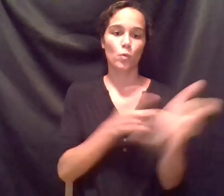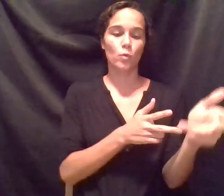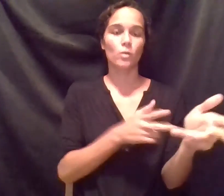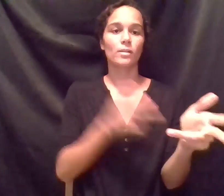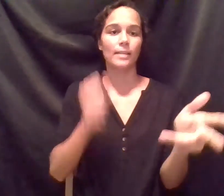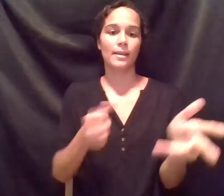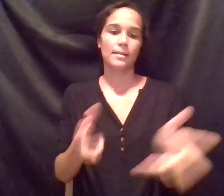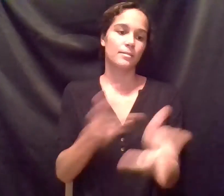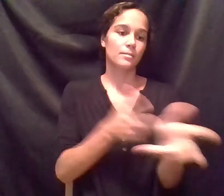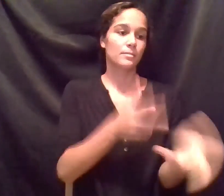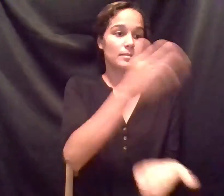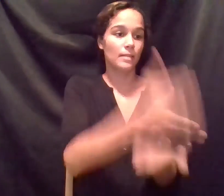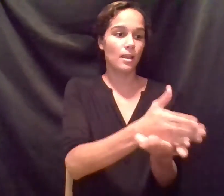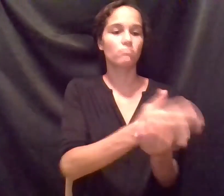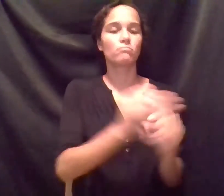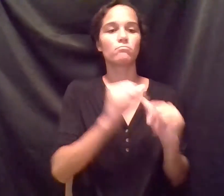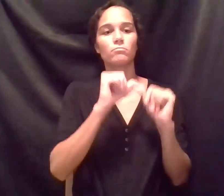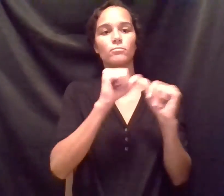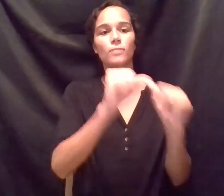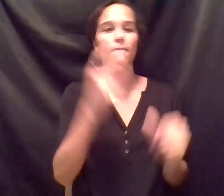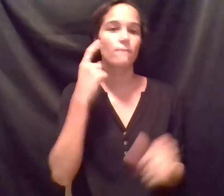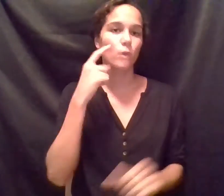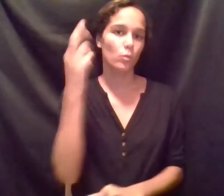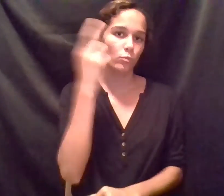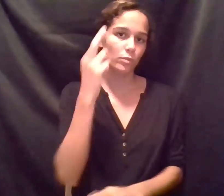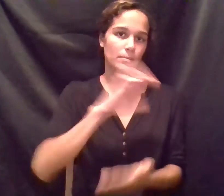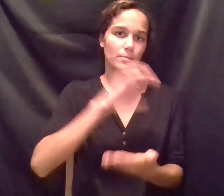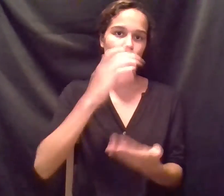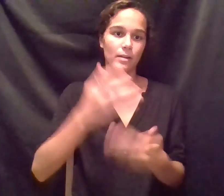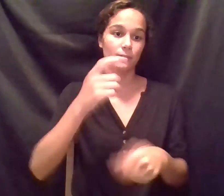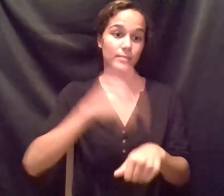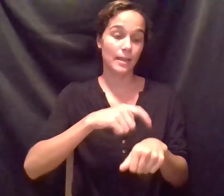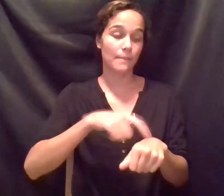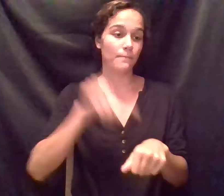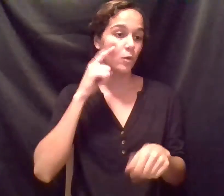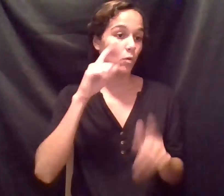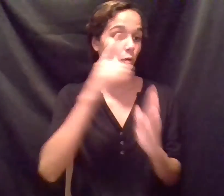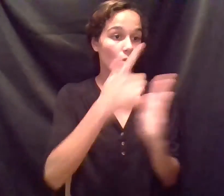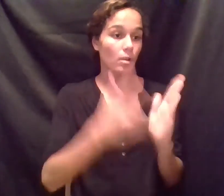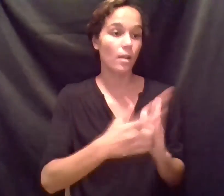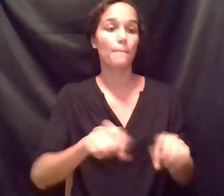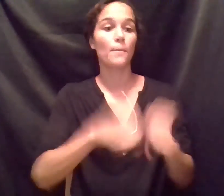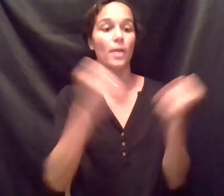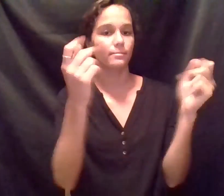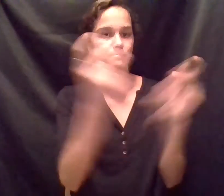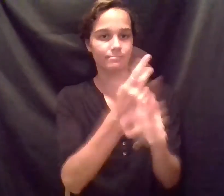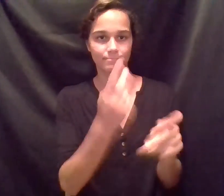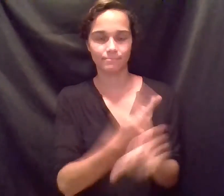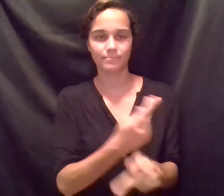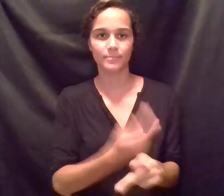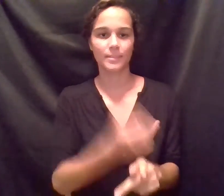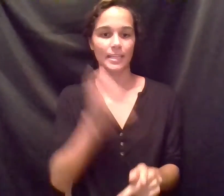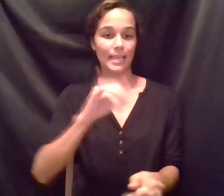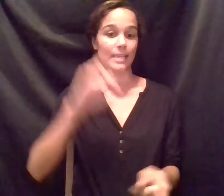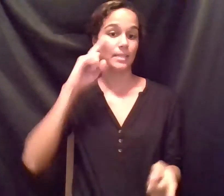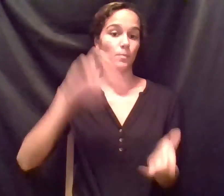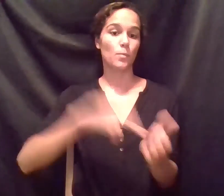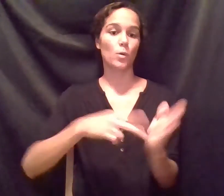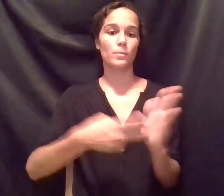to effectuate the purpose of the stop. That is a traffic stop, right? Reasonable amount of time. Different courts have thrown